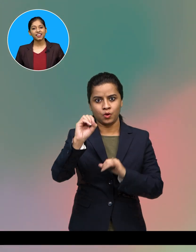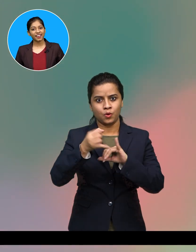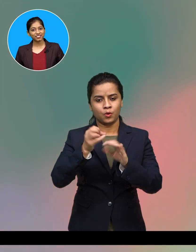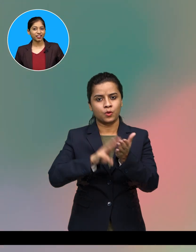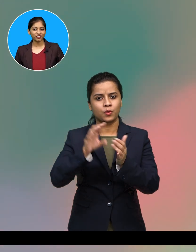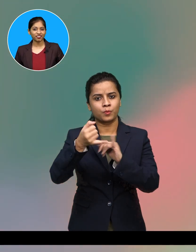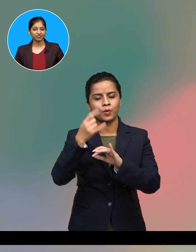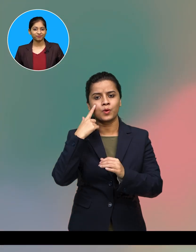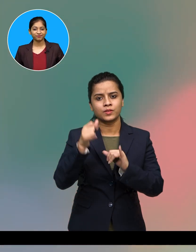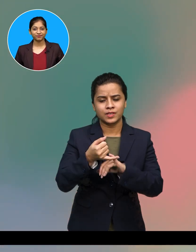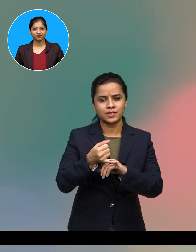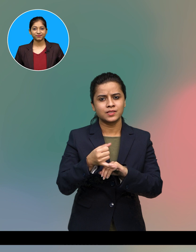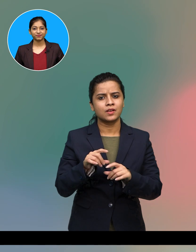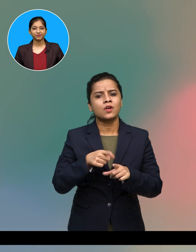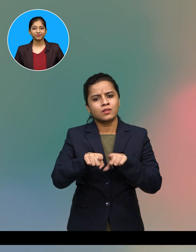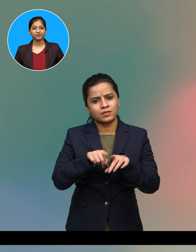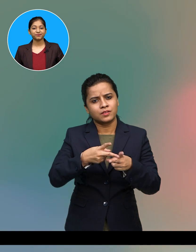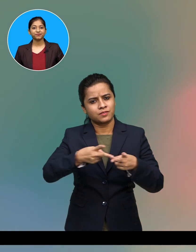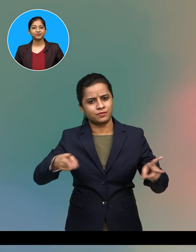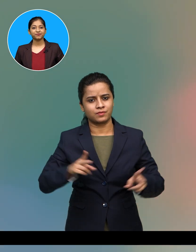osmosis, etc.